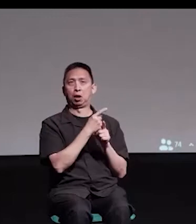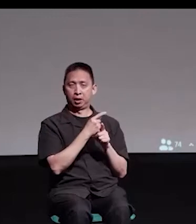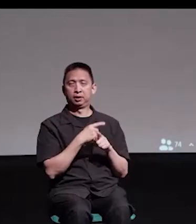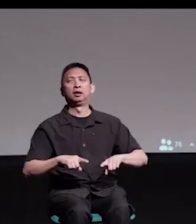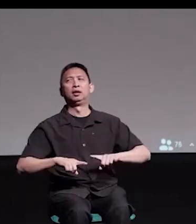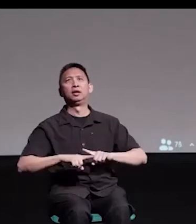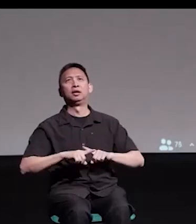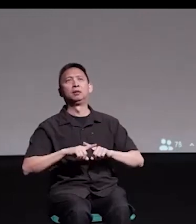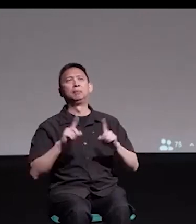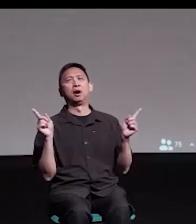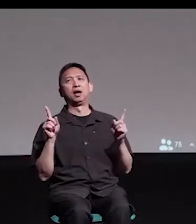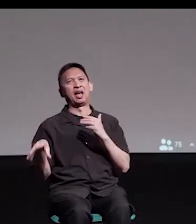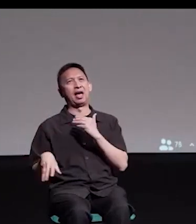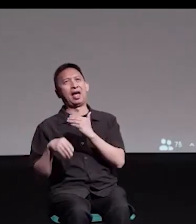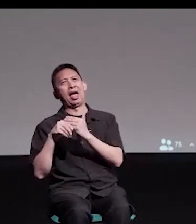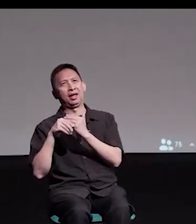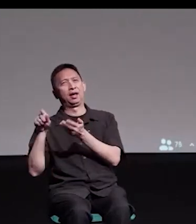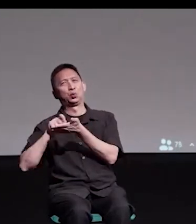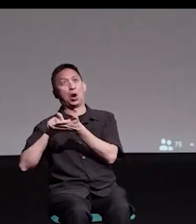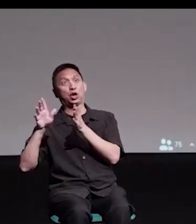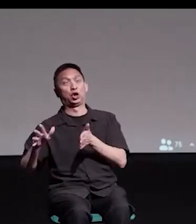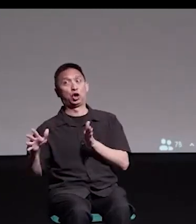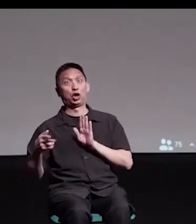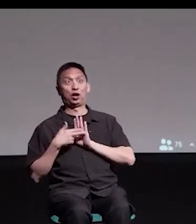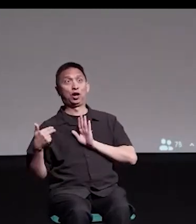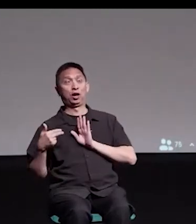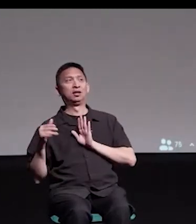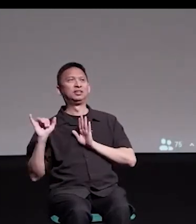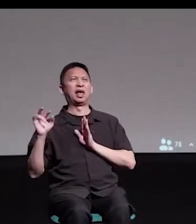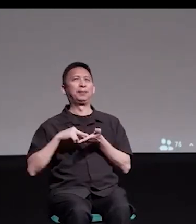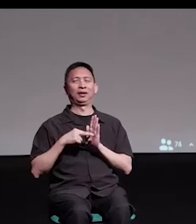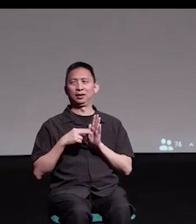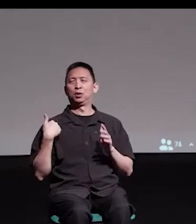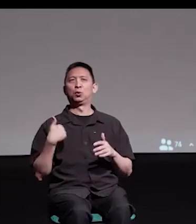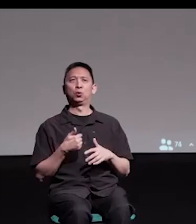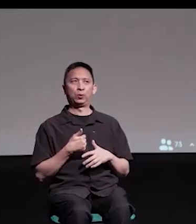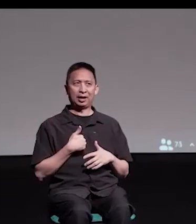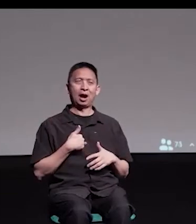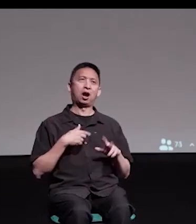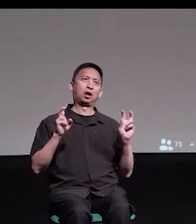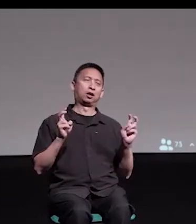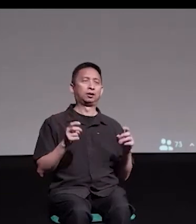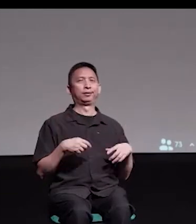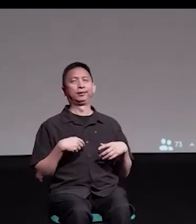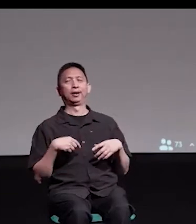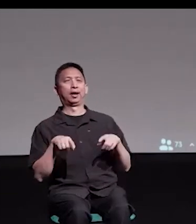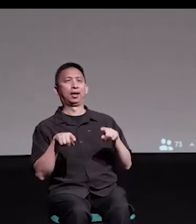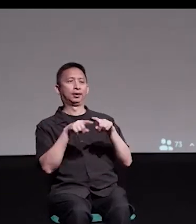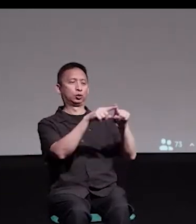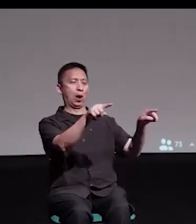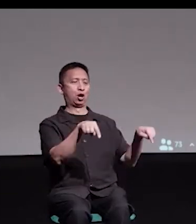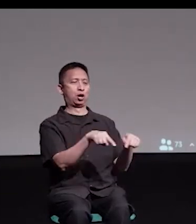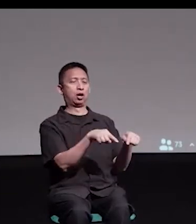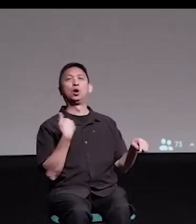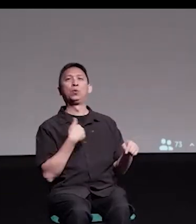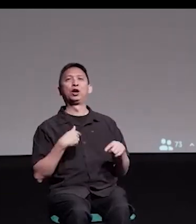you know, a round peg into a square hole situation? Do we like after it's formed so much like of